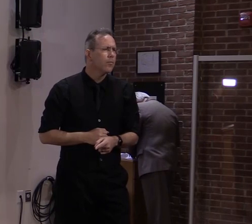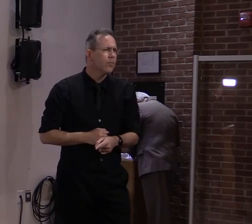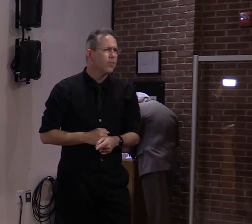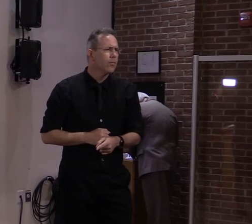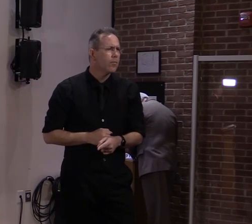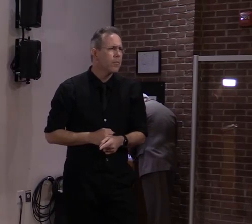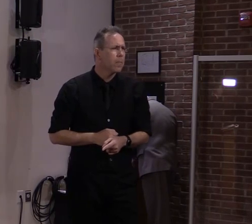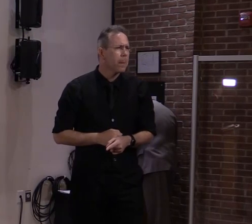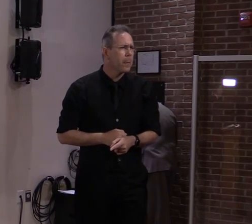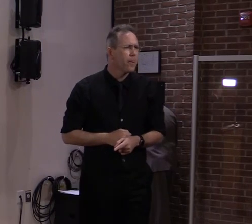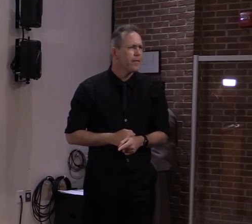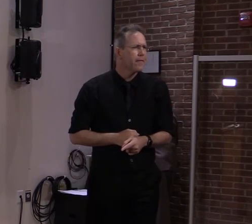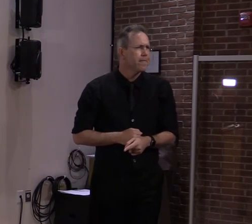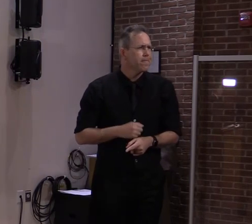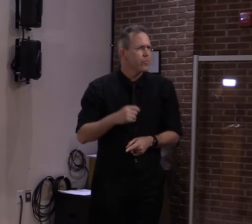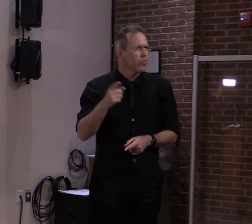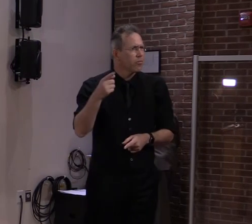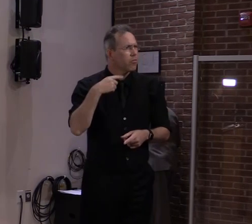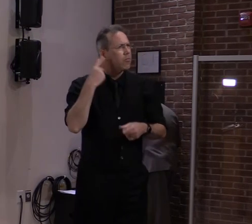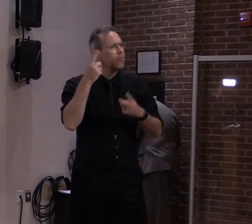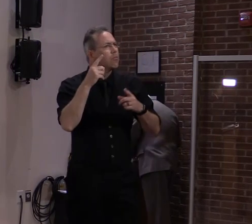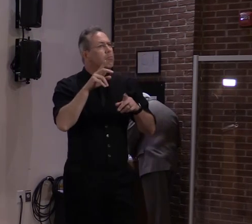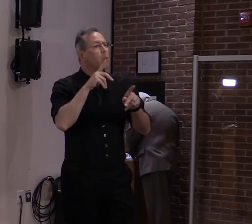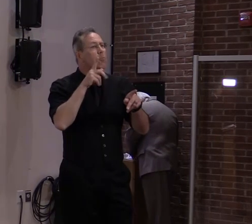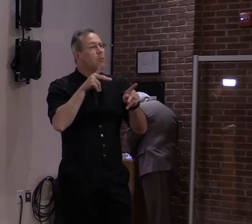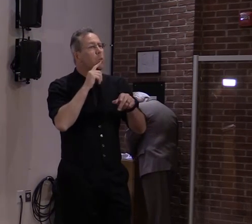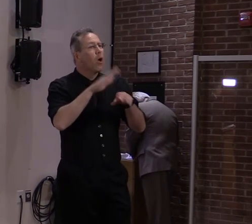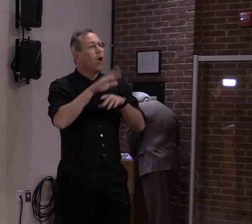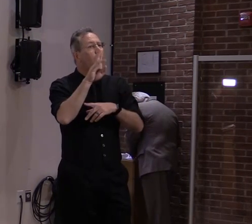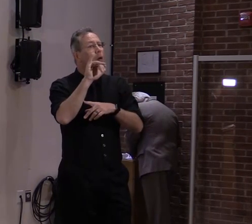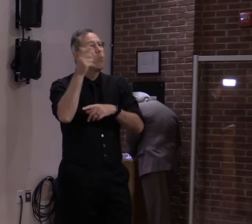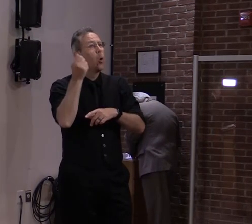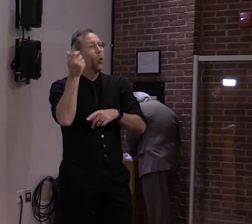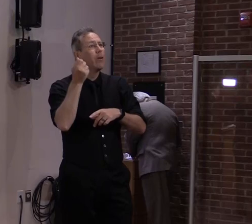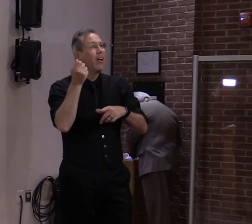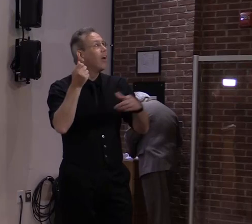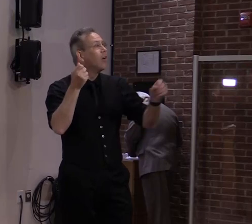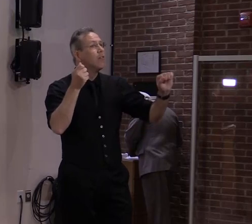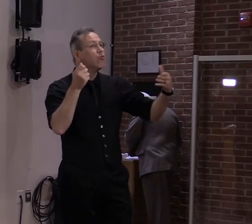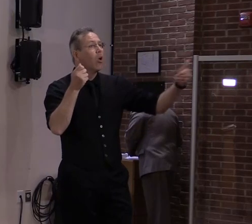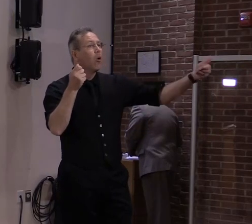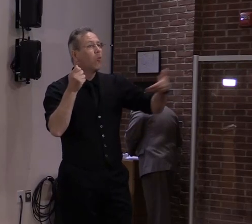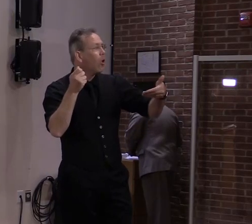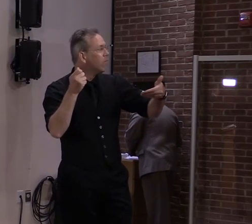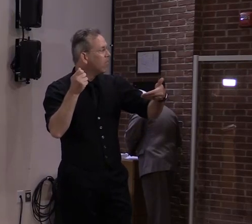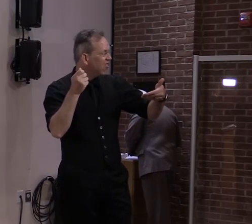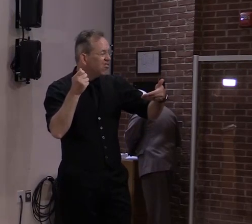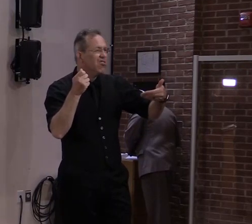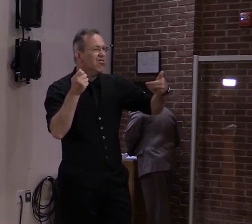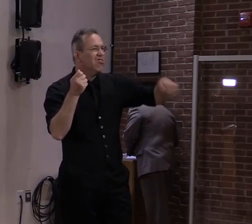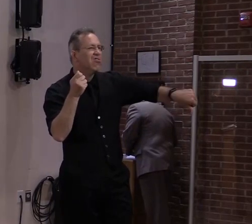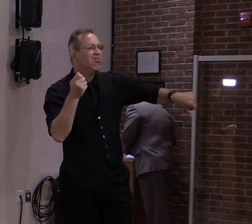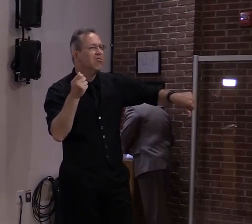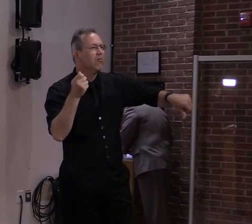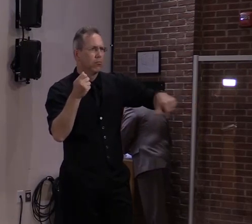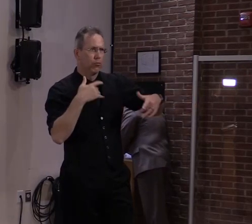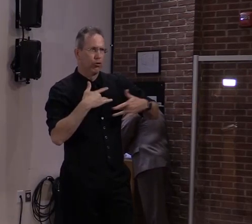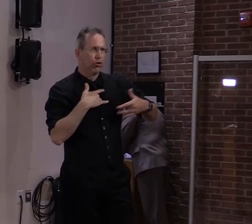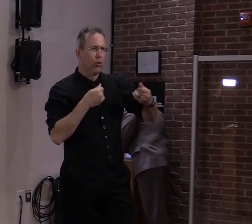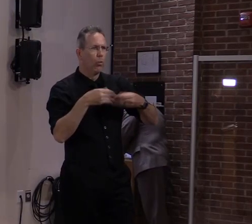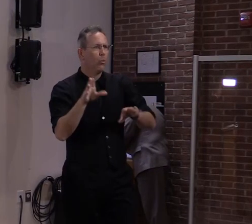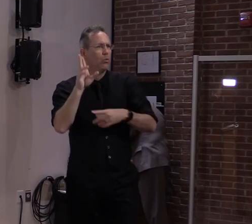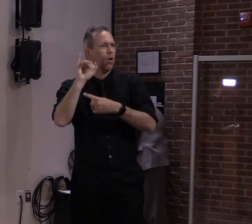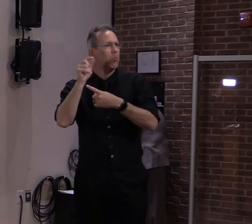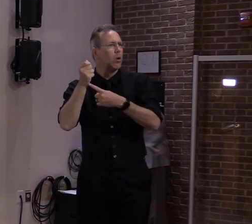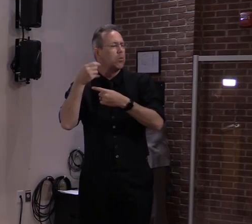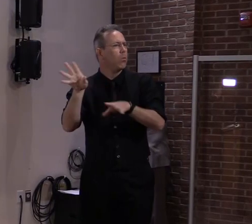cost her the first one. Yeah, so I would classify that under, the caveat there is